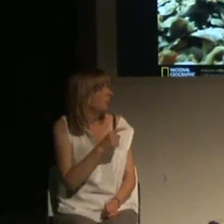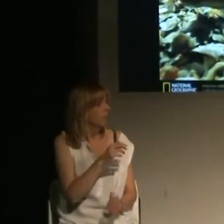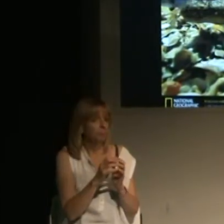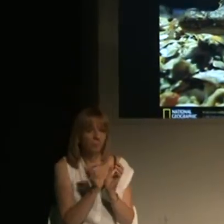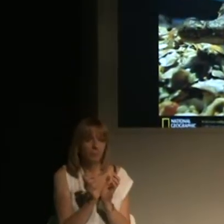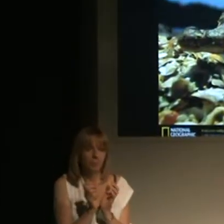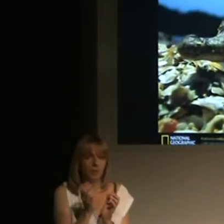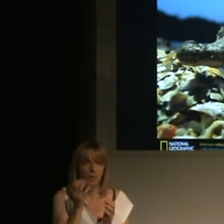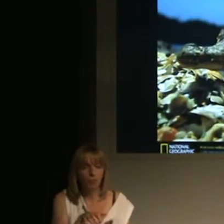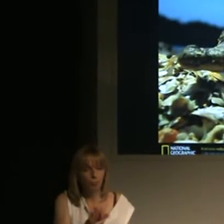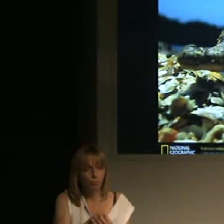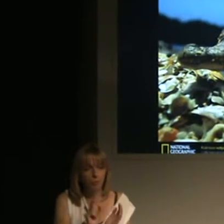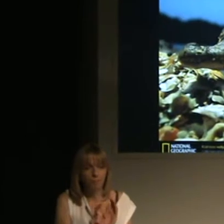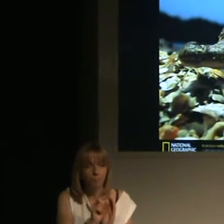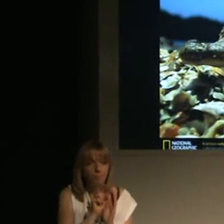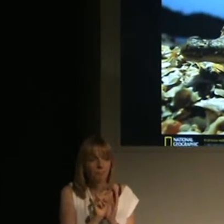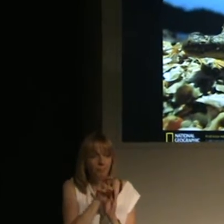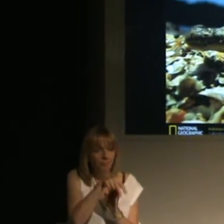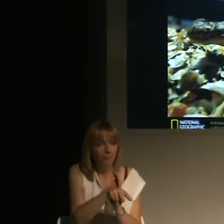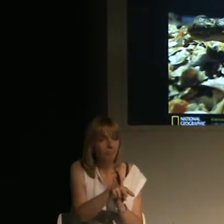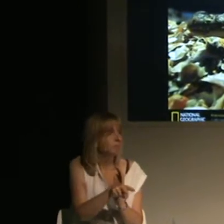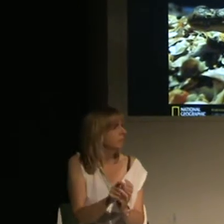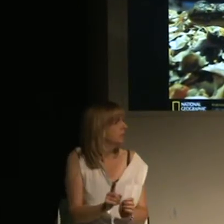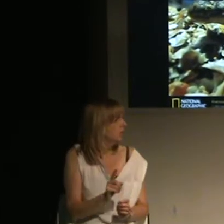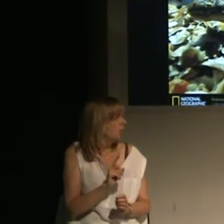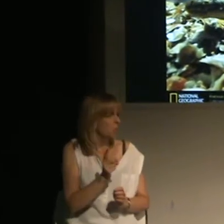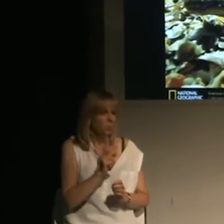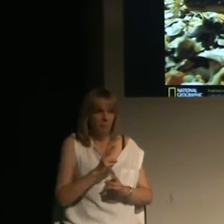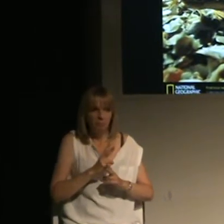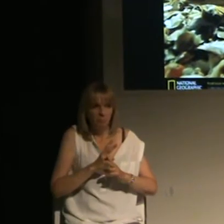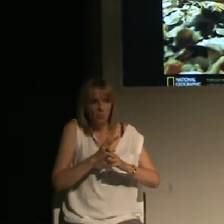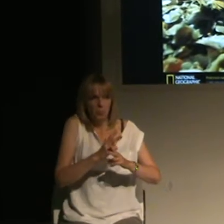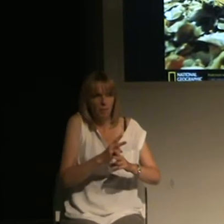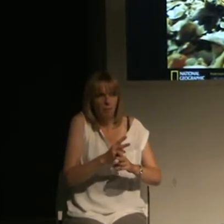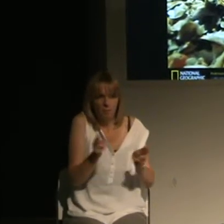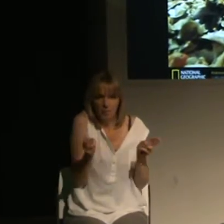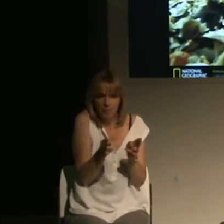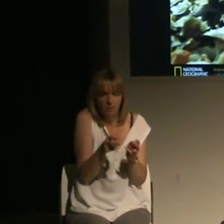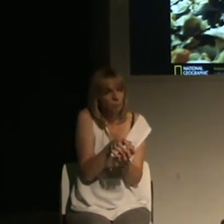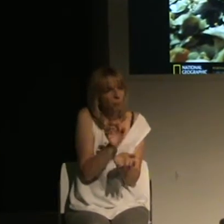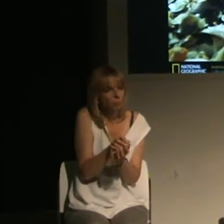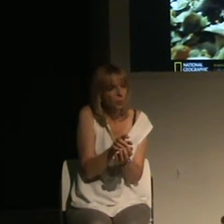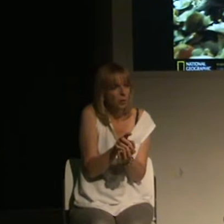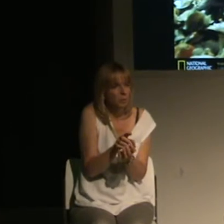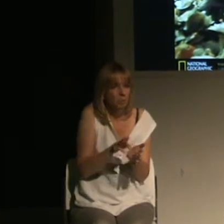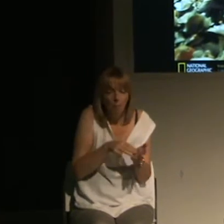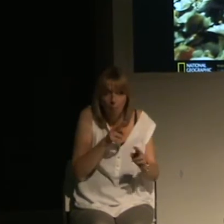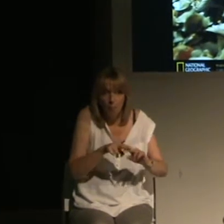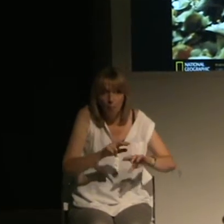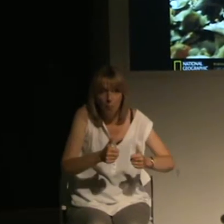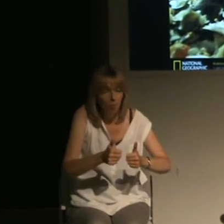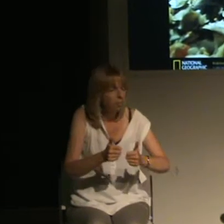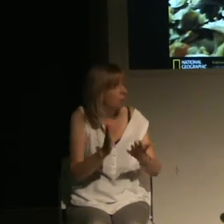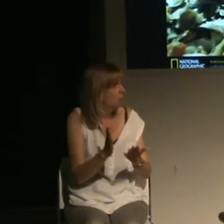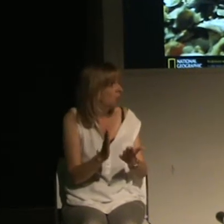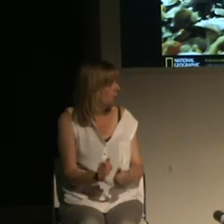hatched. And so what's aftercare like with parent crocodiles? How are they with their young? Well,